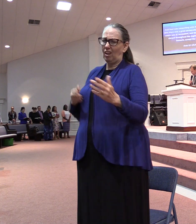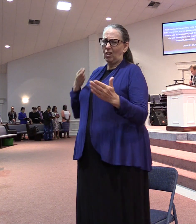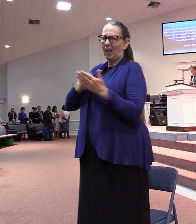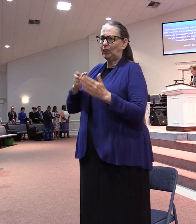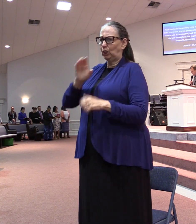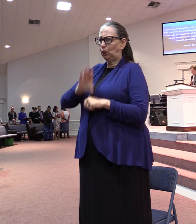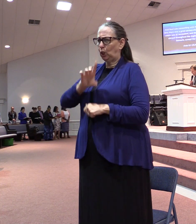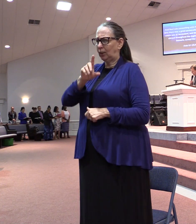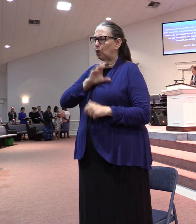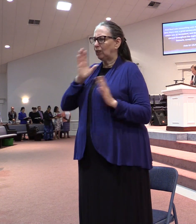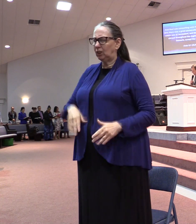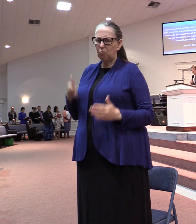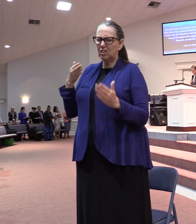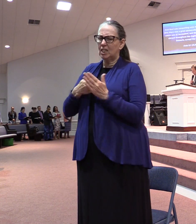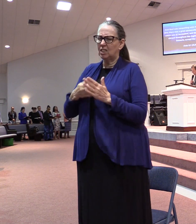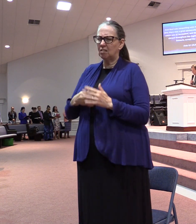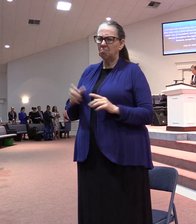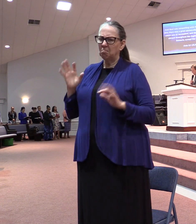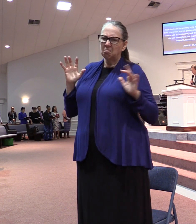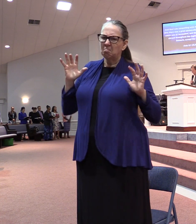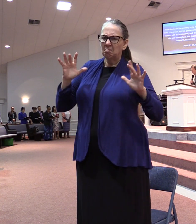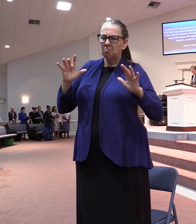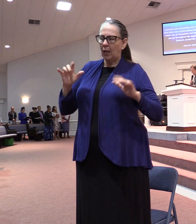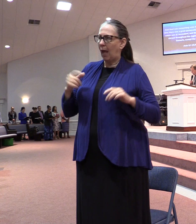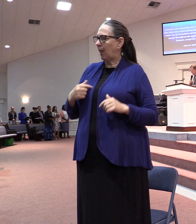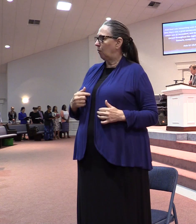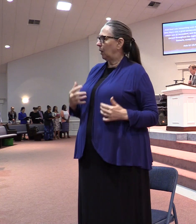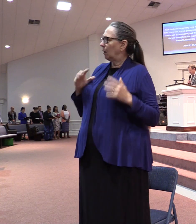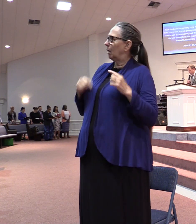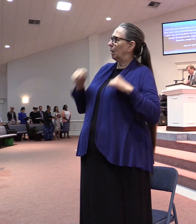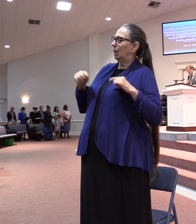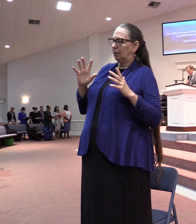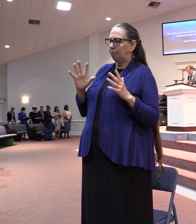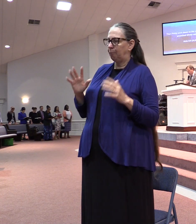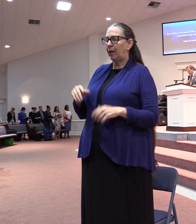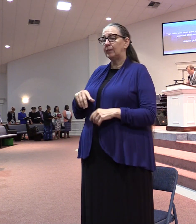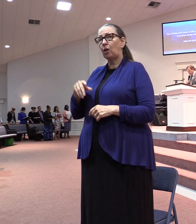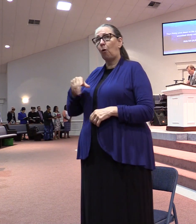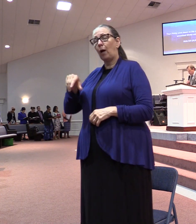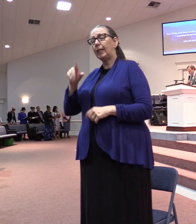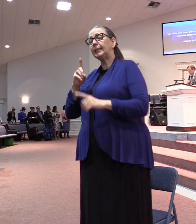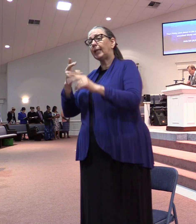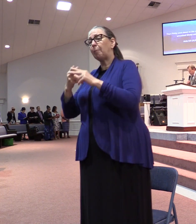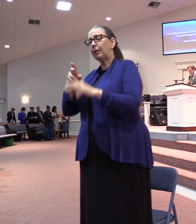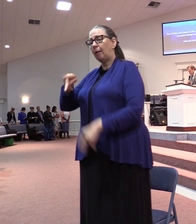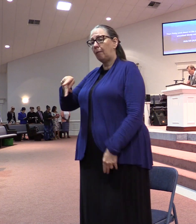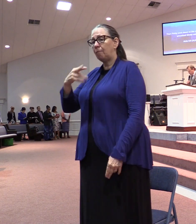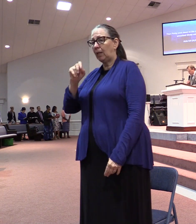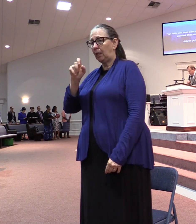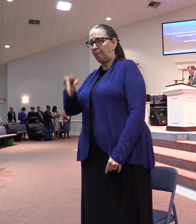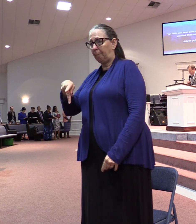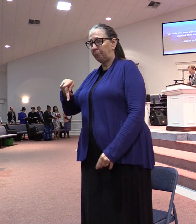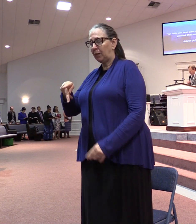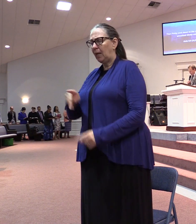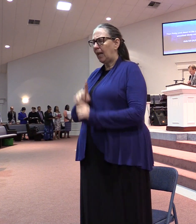Samaria, except the apostles. Skip down to verse 5. Then Philip went down to the city of Samaria and preached